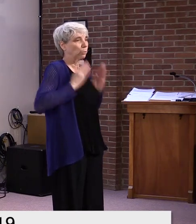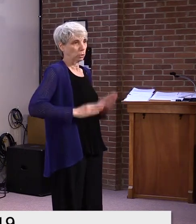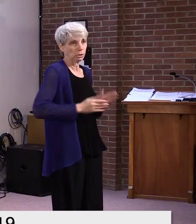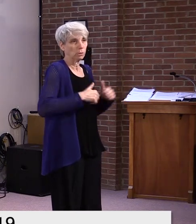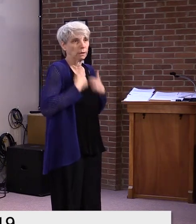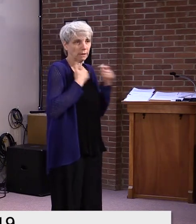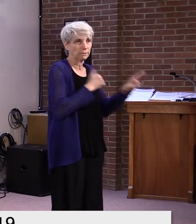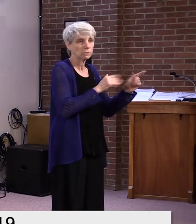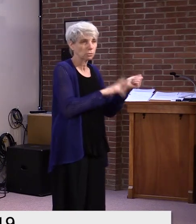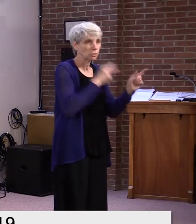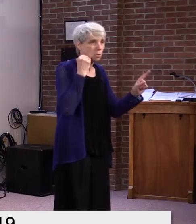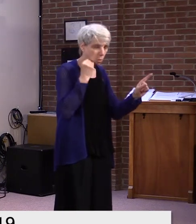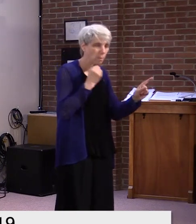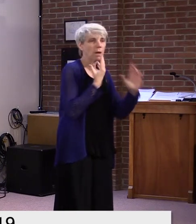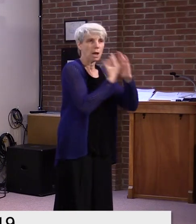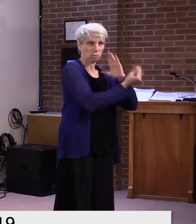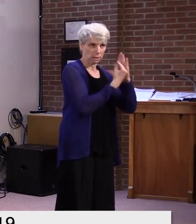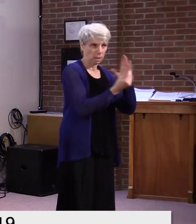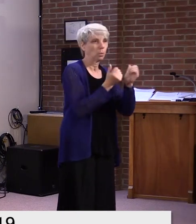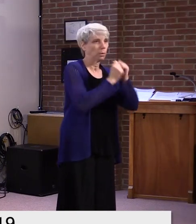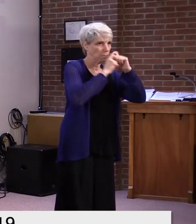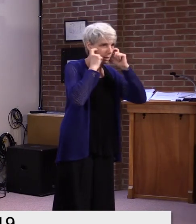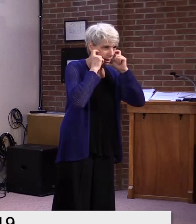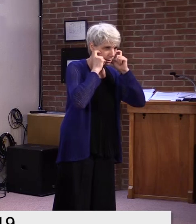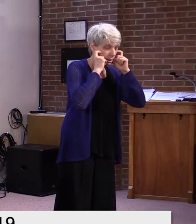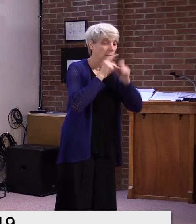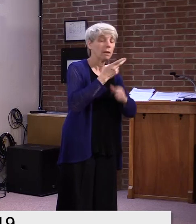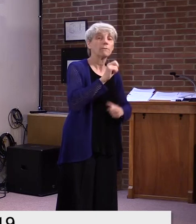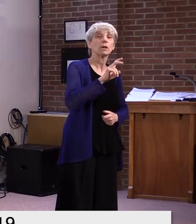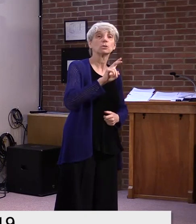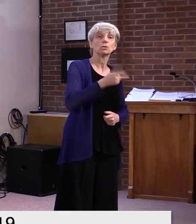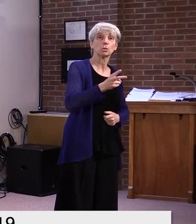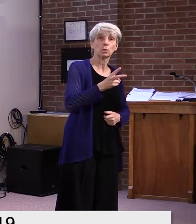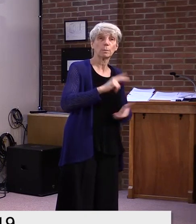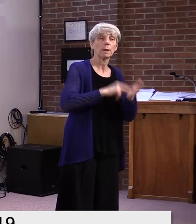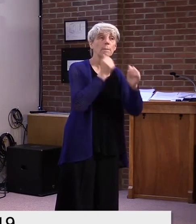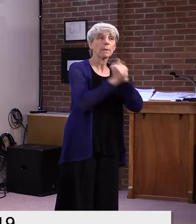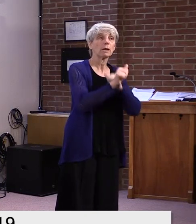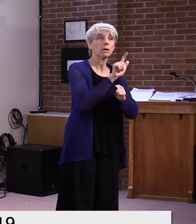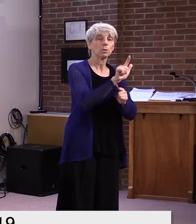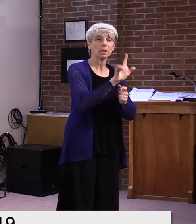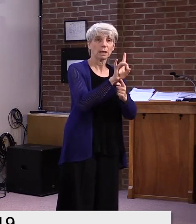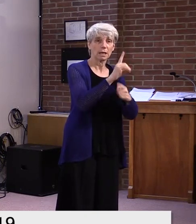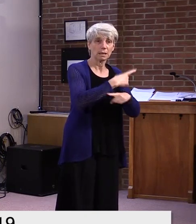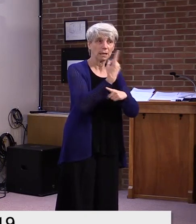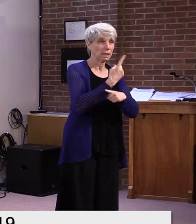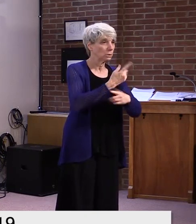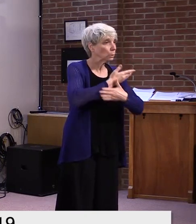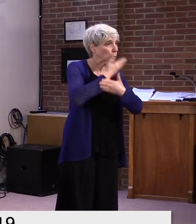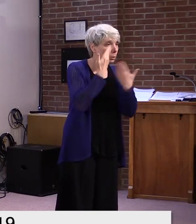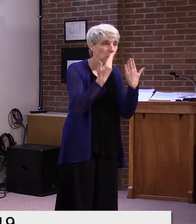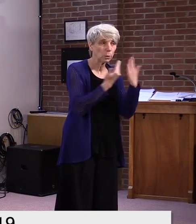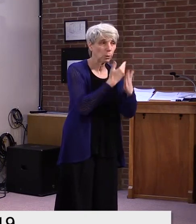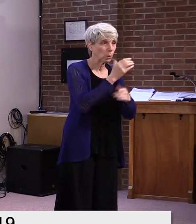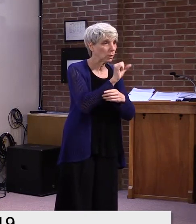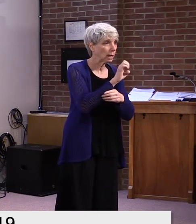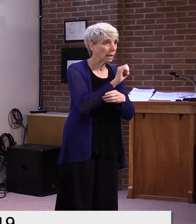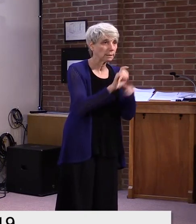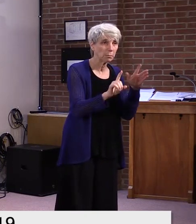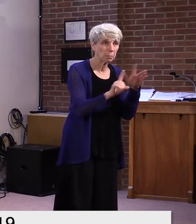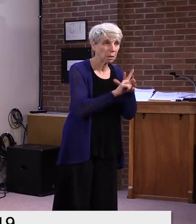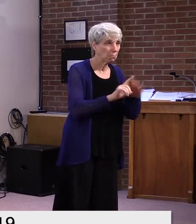two can happen when a facility has seen 28 days and no new cases, and there is